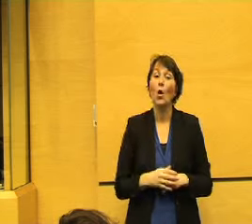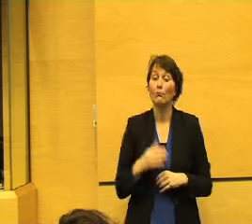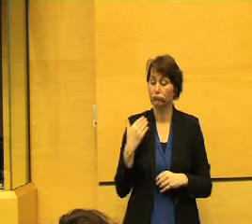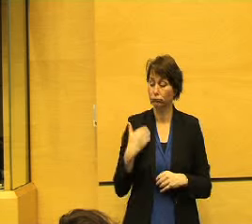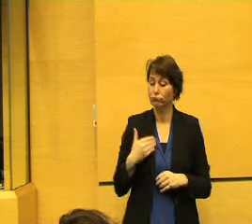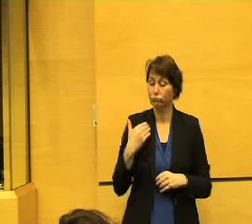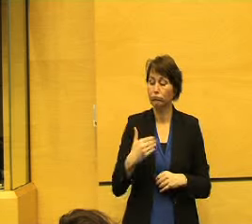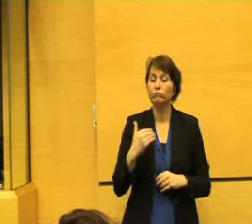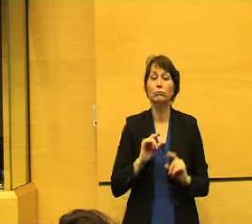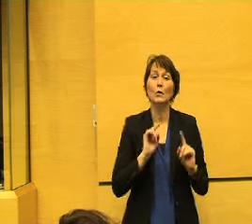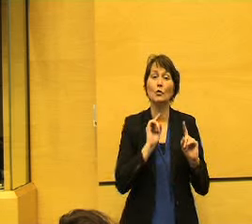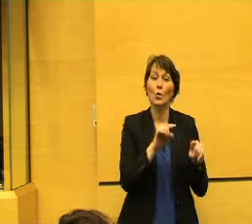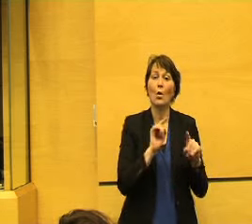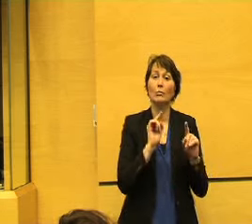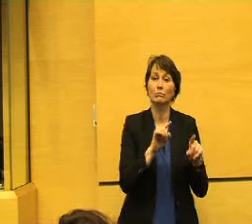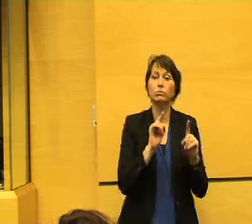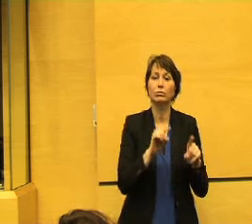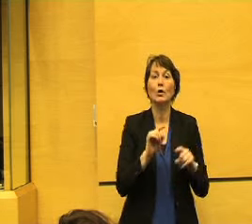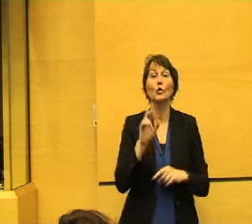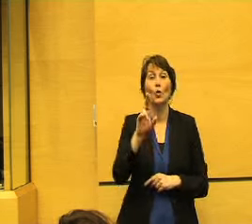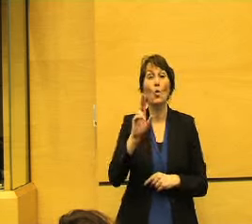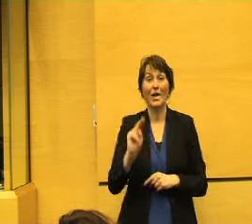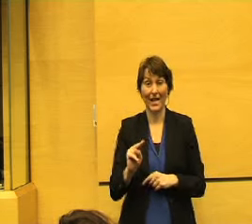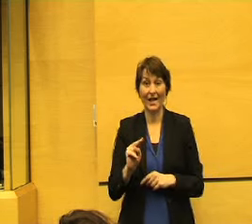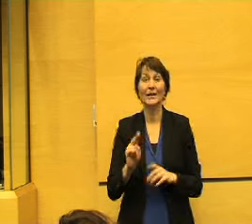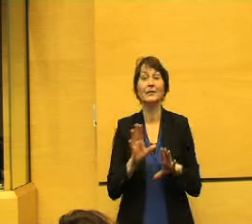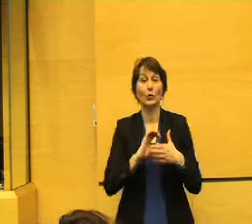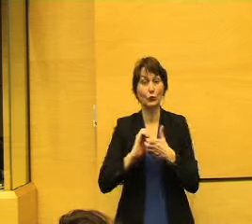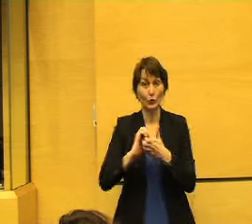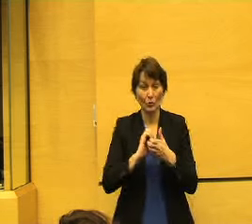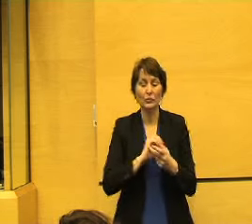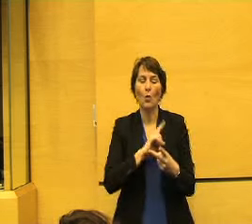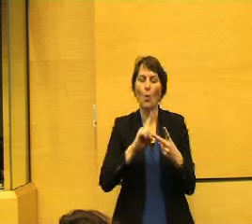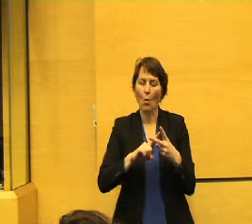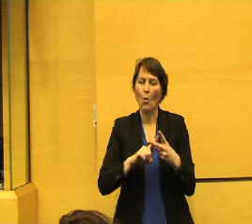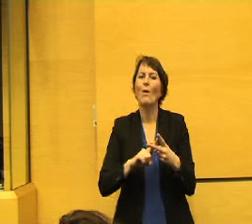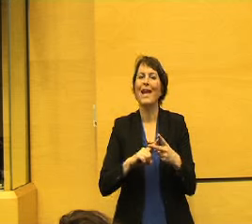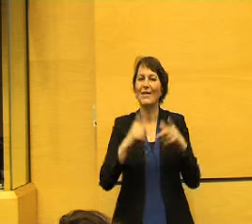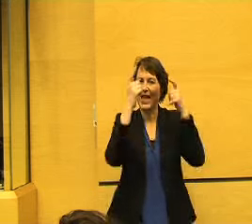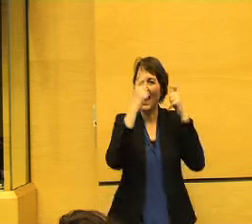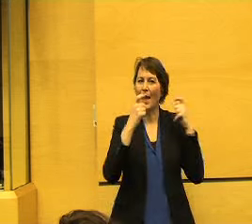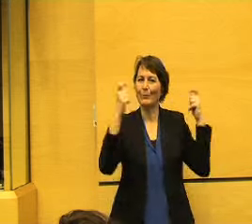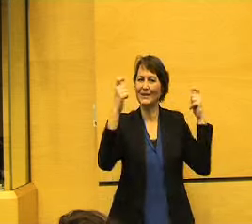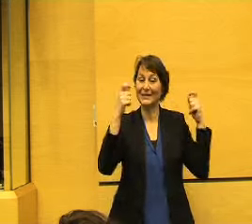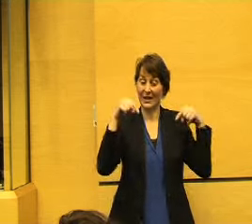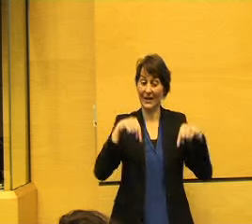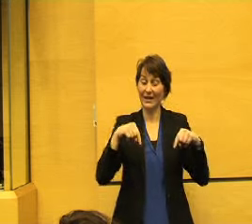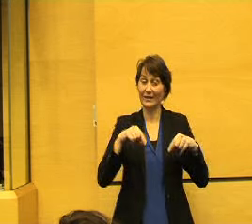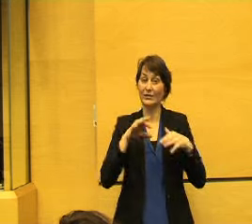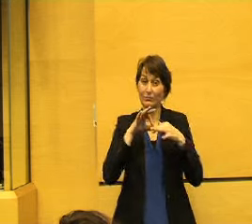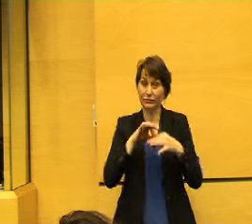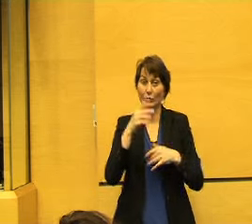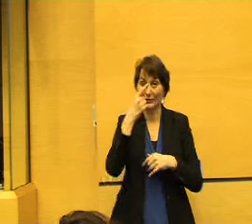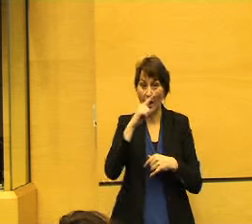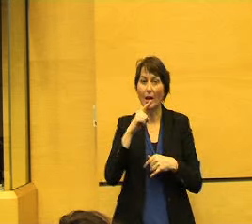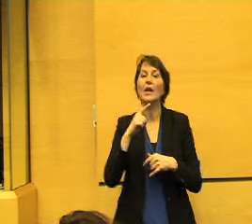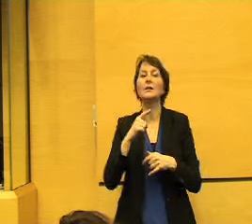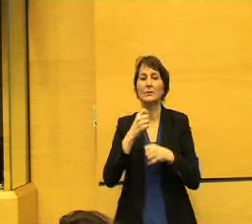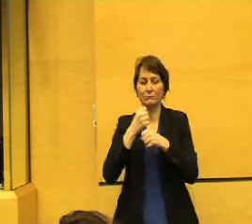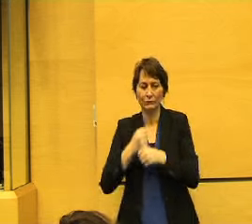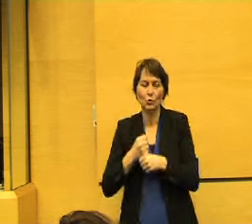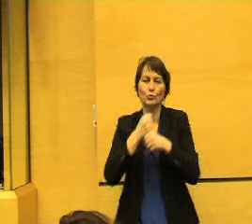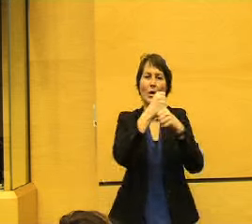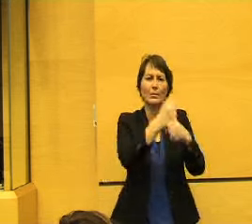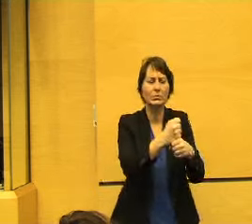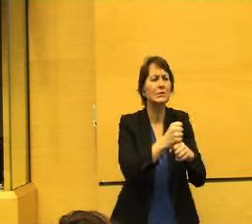camps by UN organizations and representatives of embassies in Thailand to visit the displaced persons and